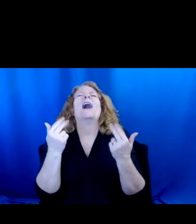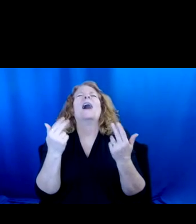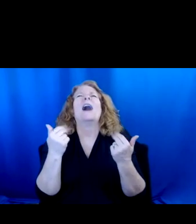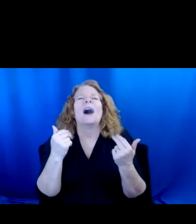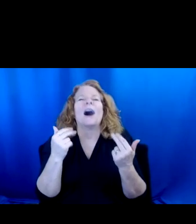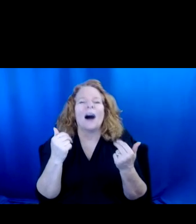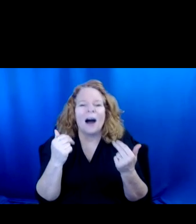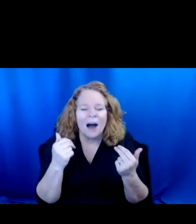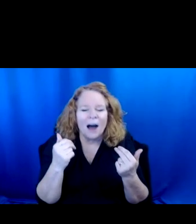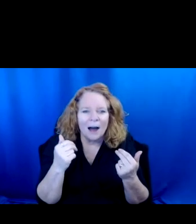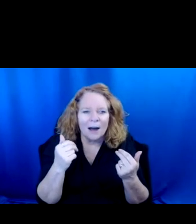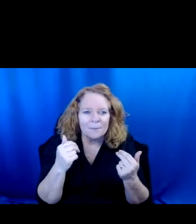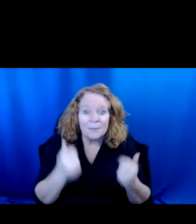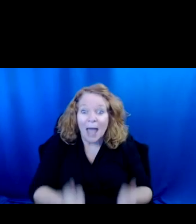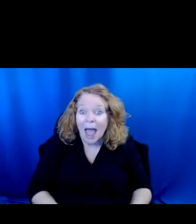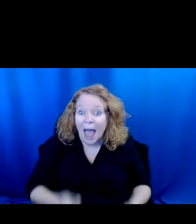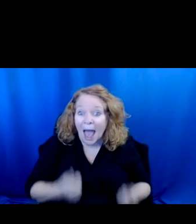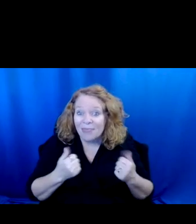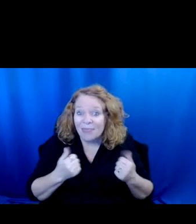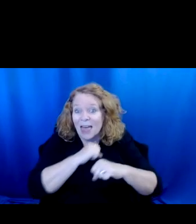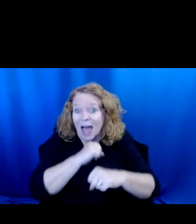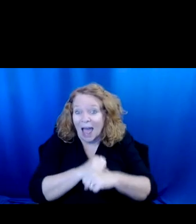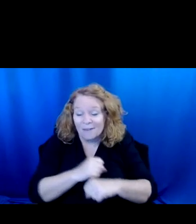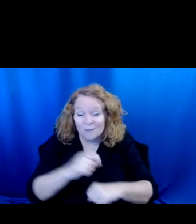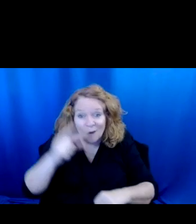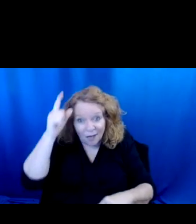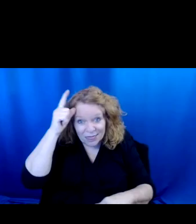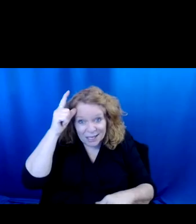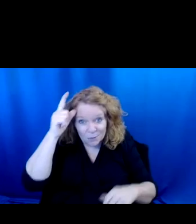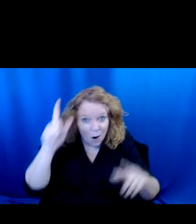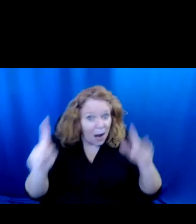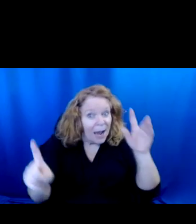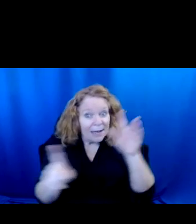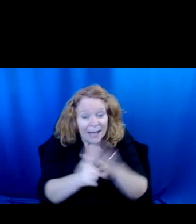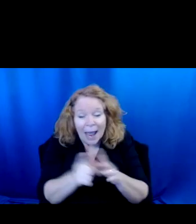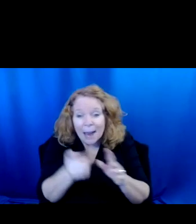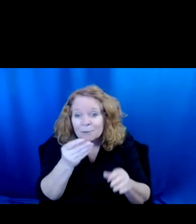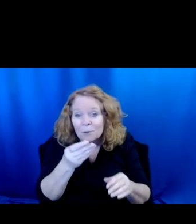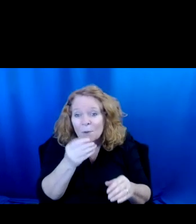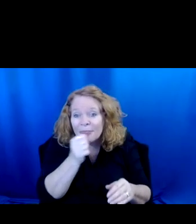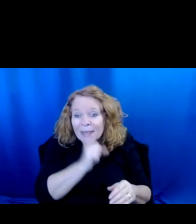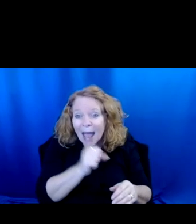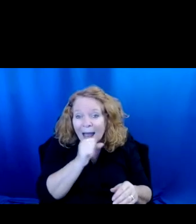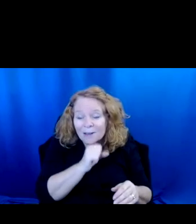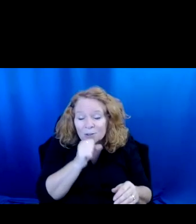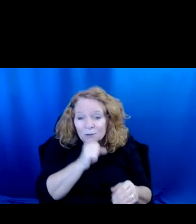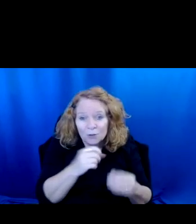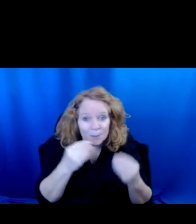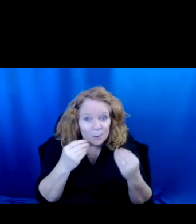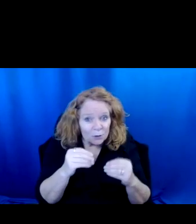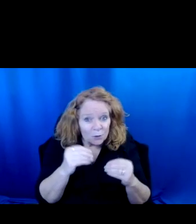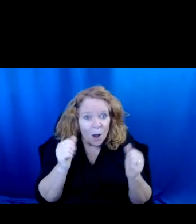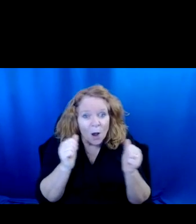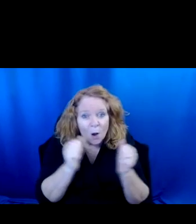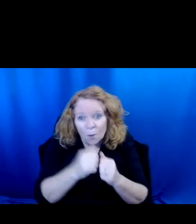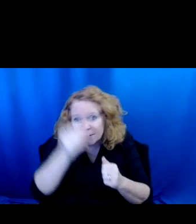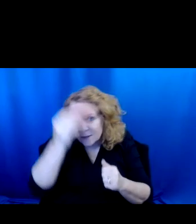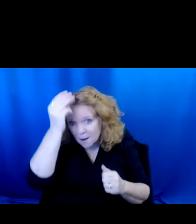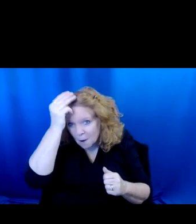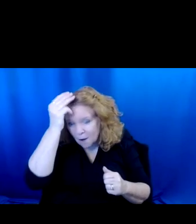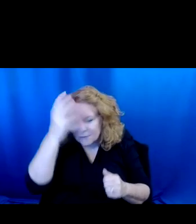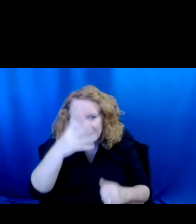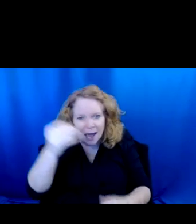Now, lifeguard Leroy had come to the ice cream store with Marvin and